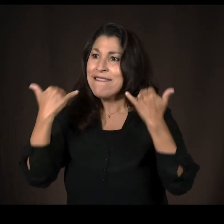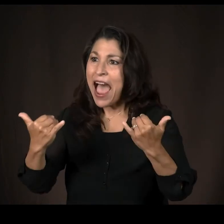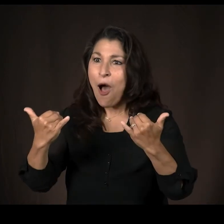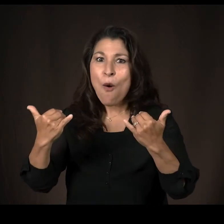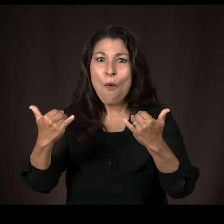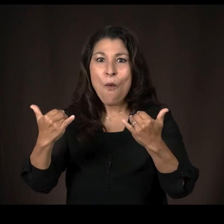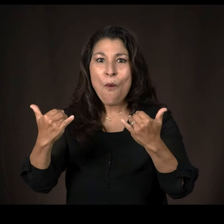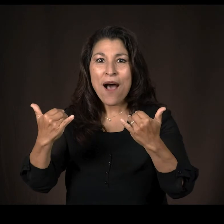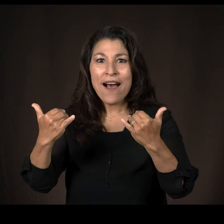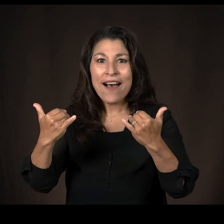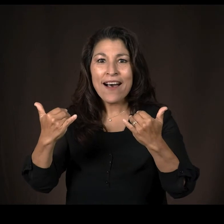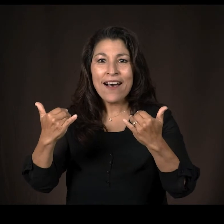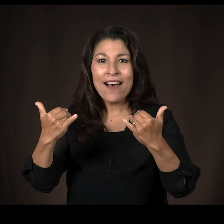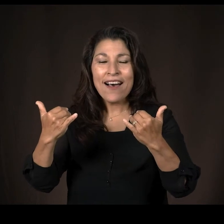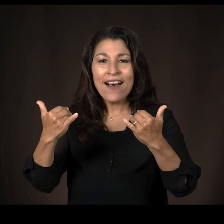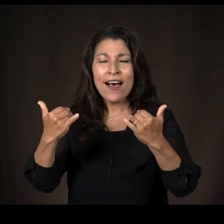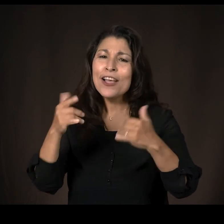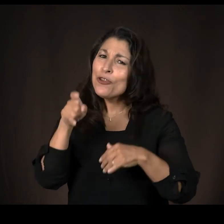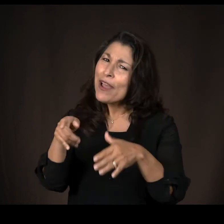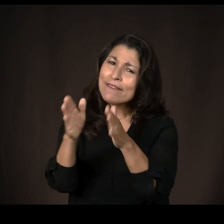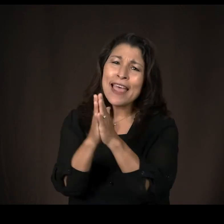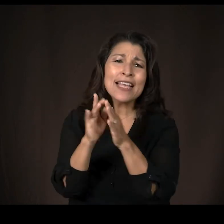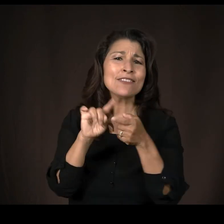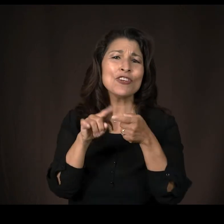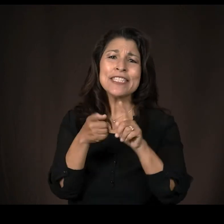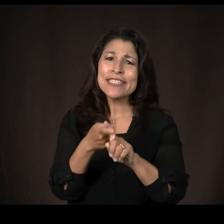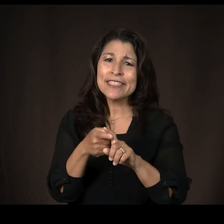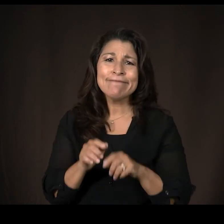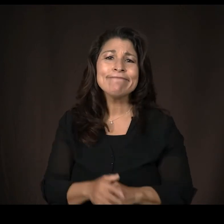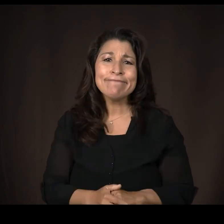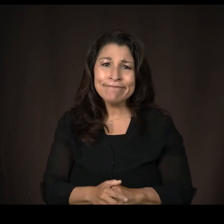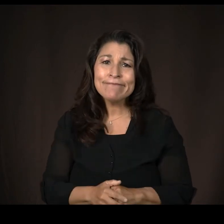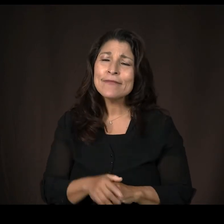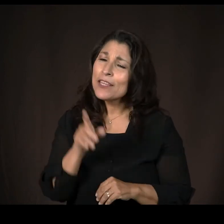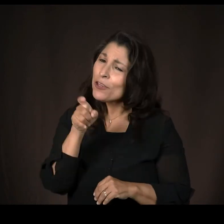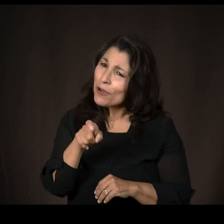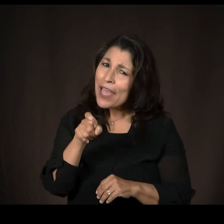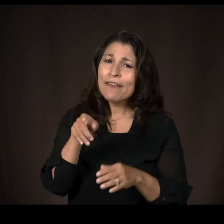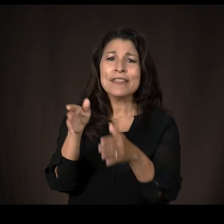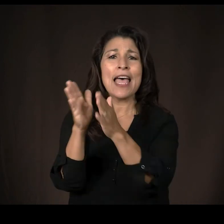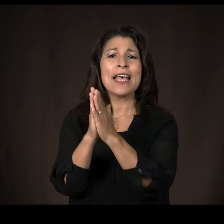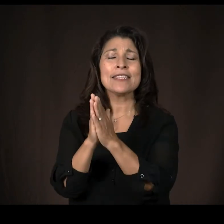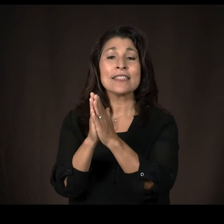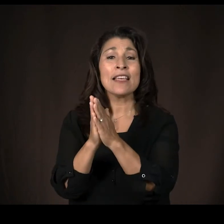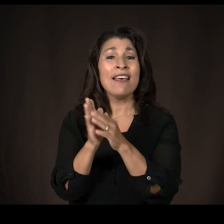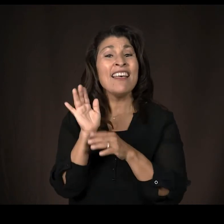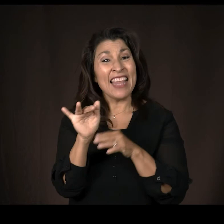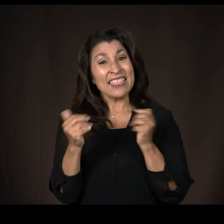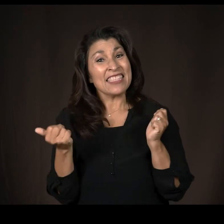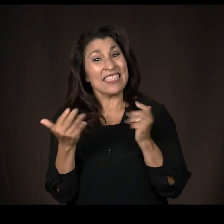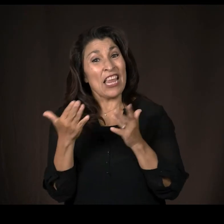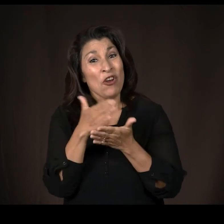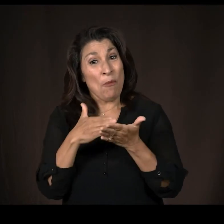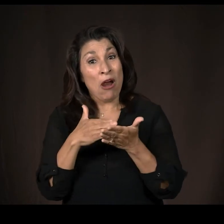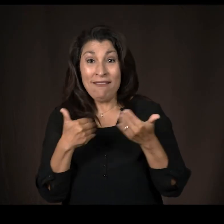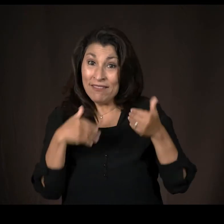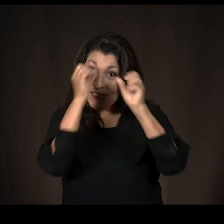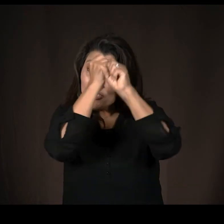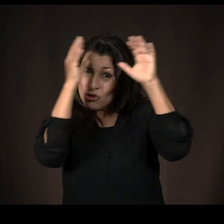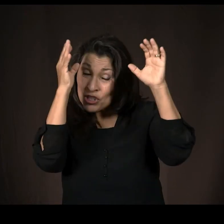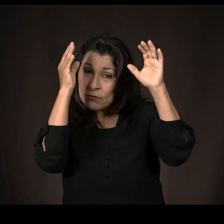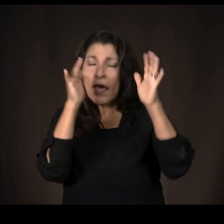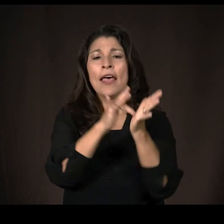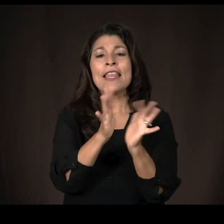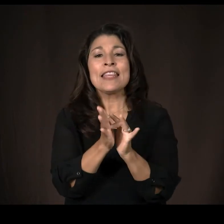now. You got to ask, friends. You got to ask. That's the scary part of having a dream.